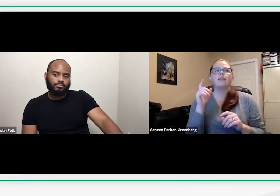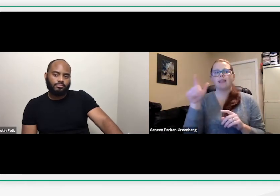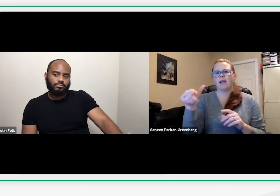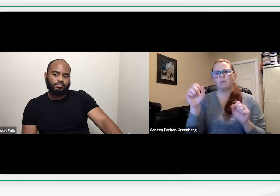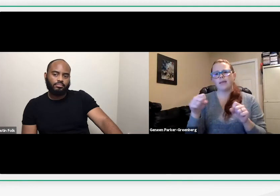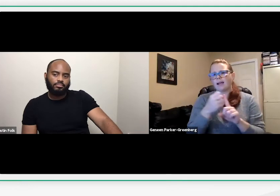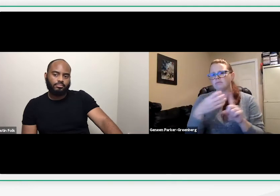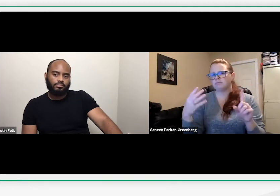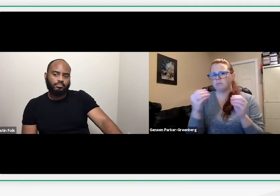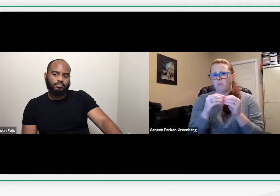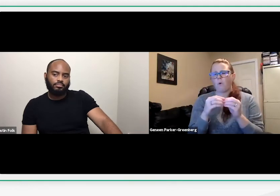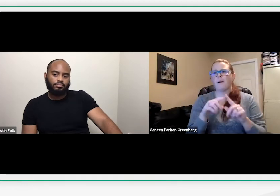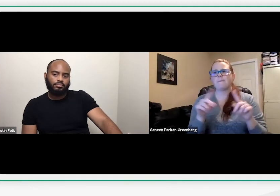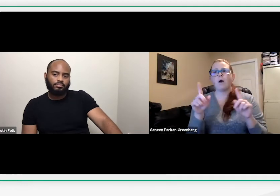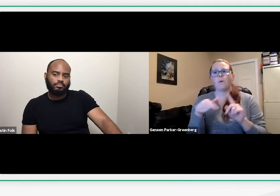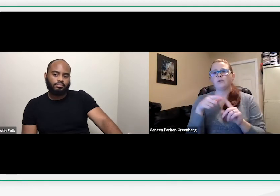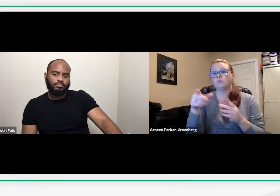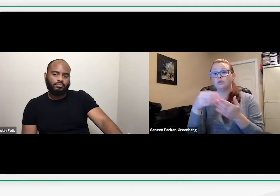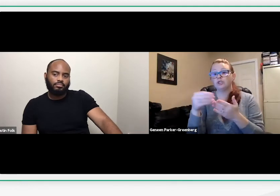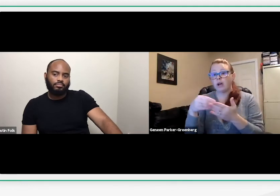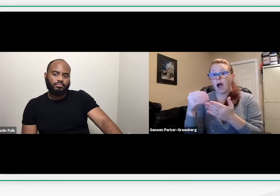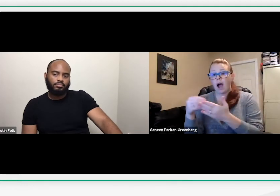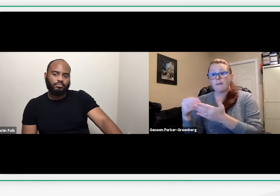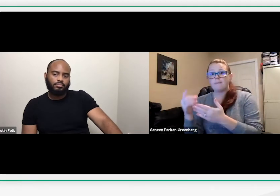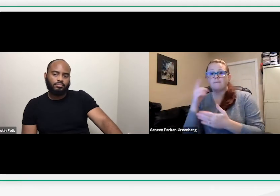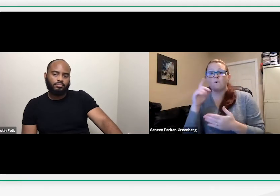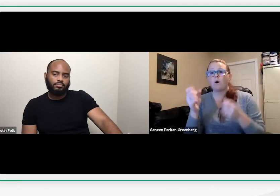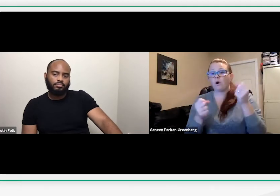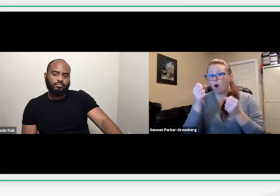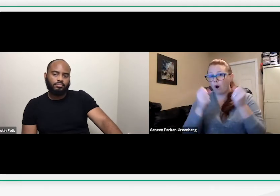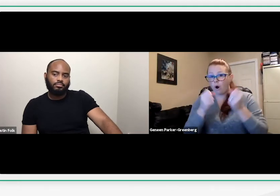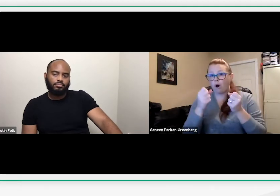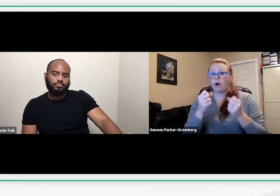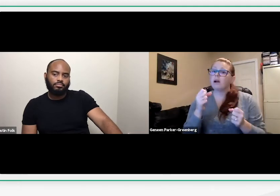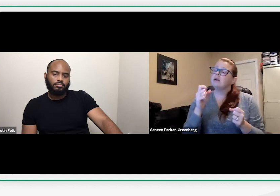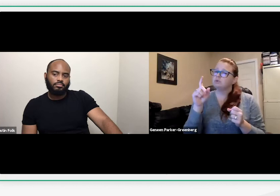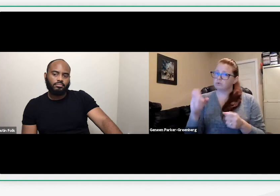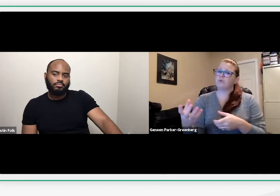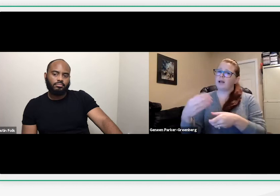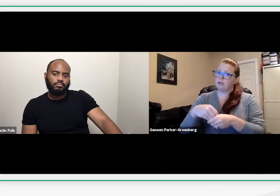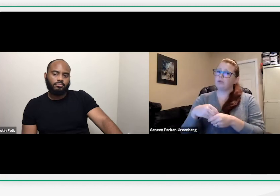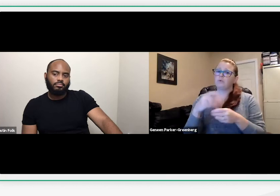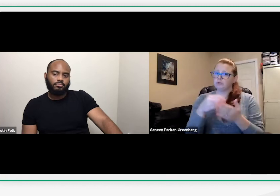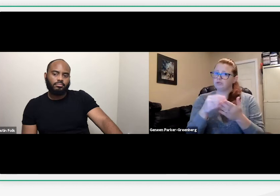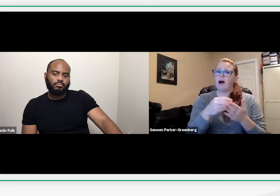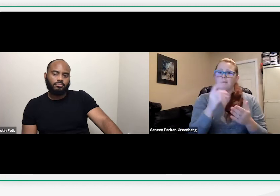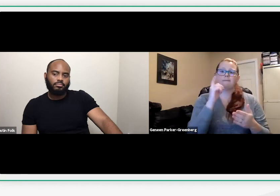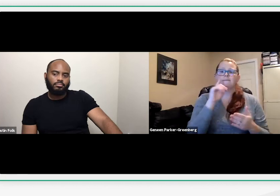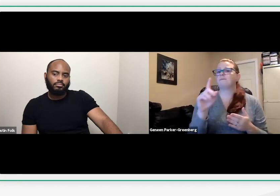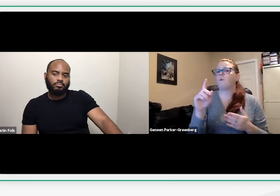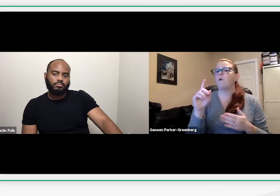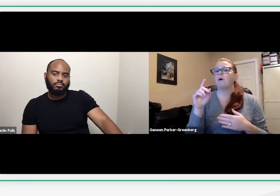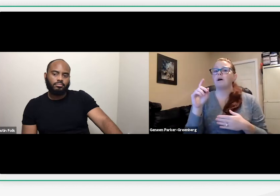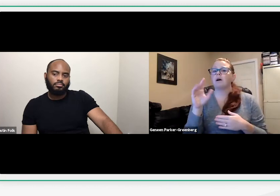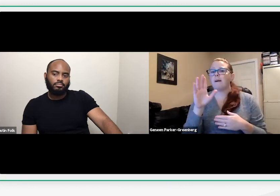very careful and cautious and thoughtful in the process. And I can expand on this more, but as an example, when you go shopping for